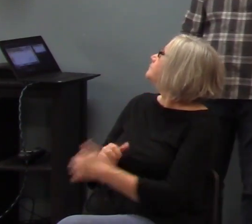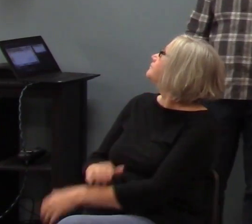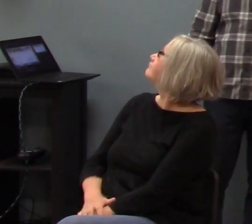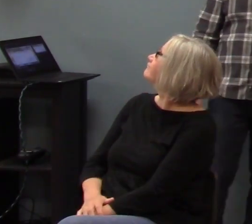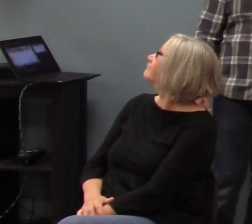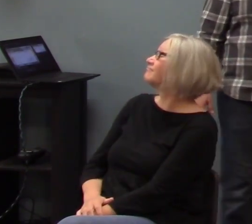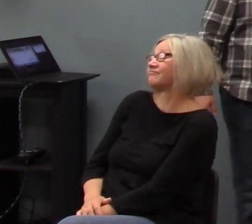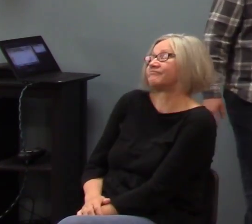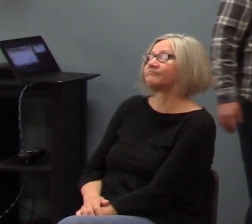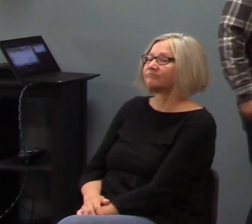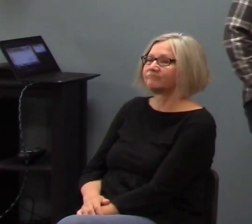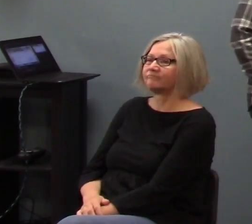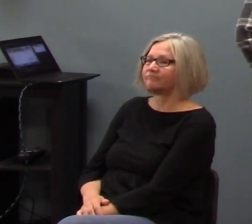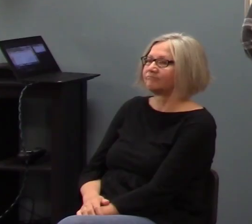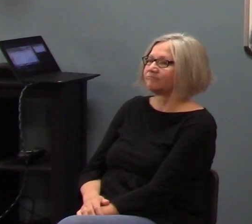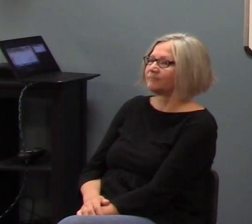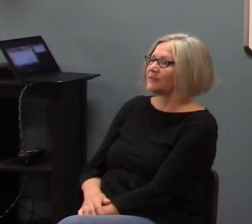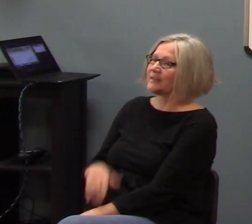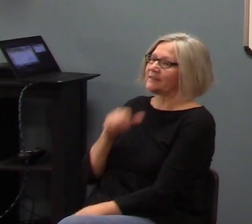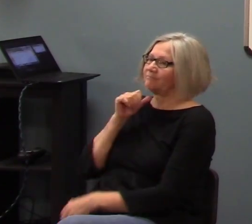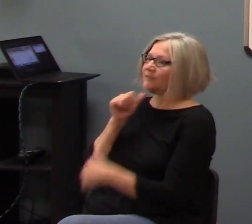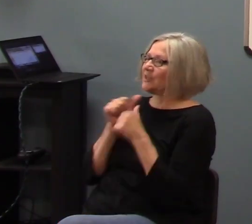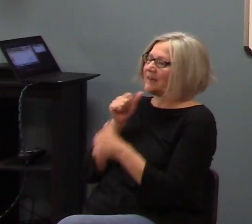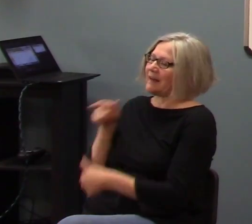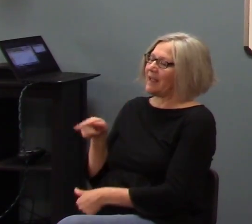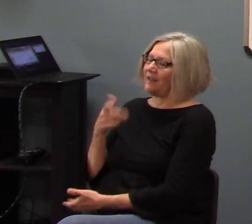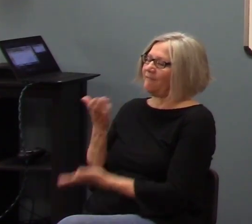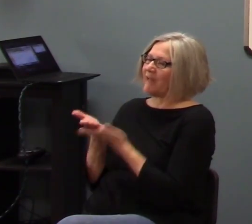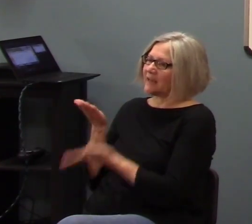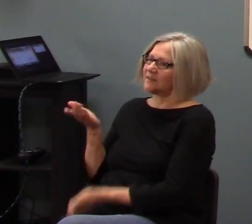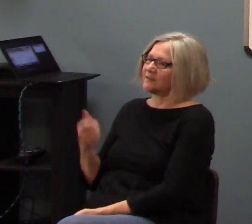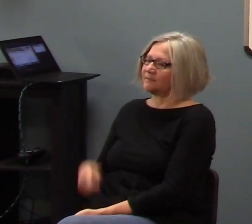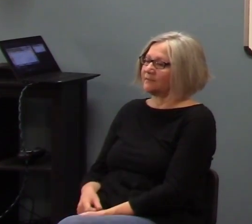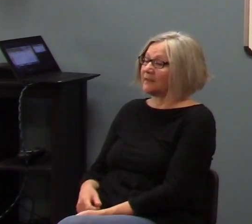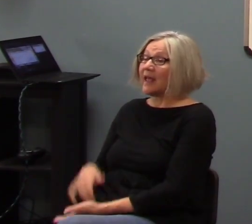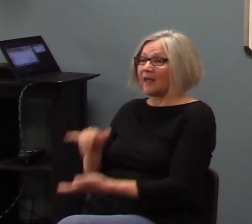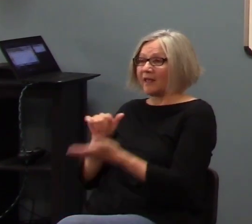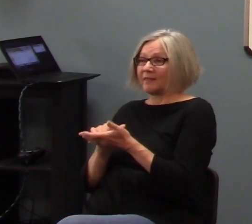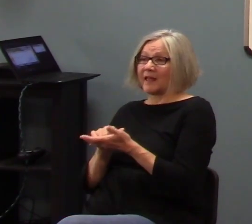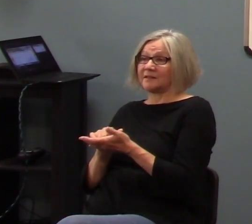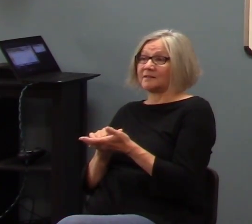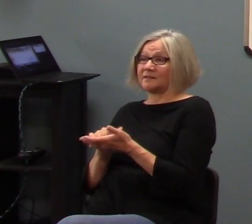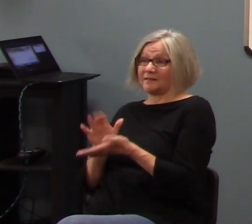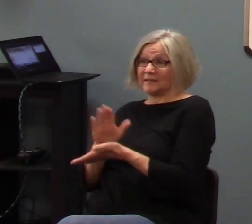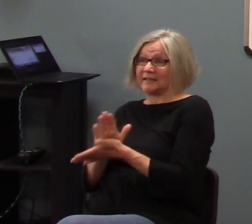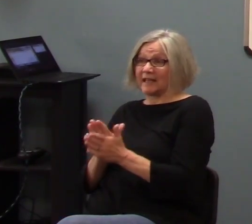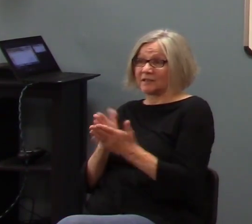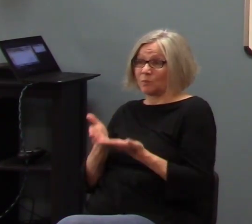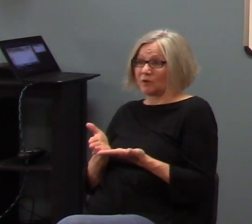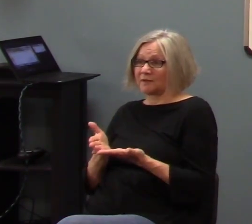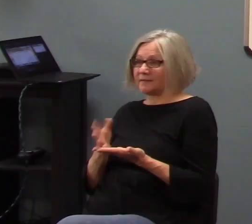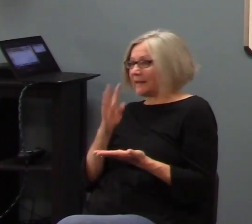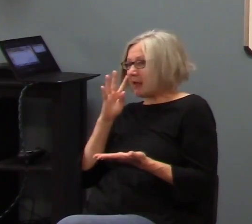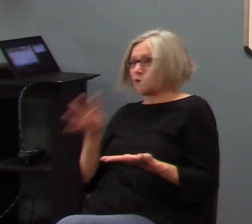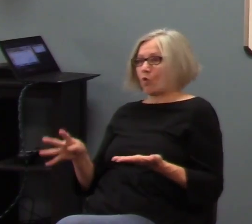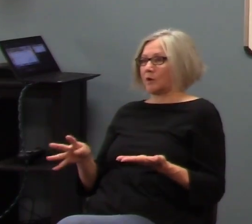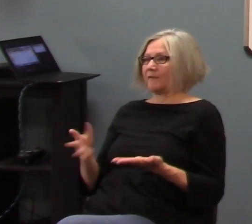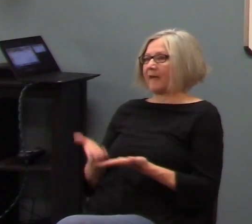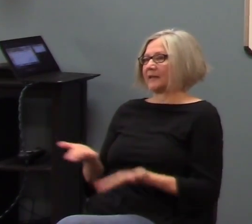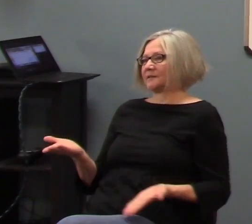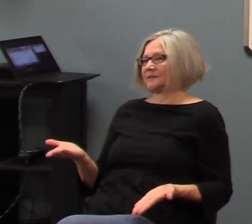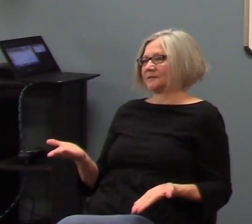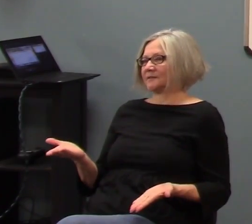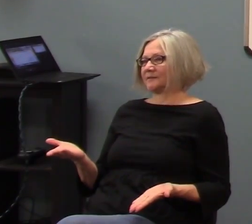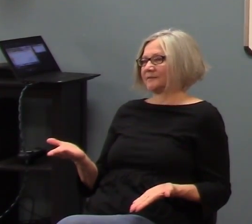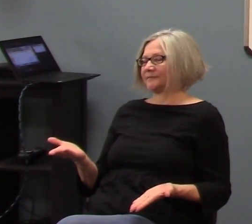Big one is just to deny the observed facts in question. So that's what they do in textbooks. They just kind of ignore them.